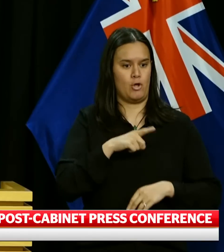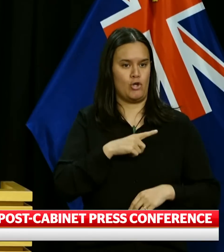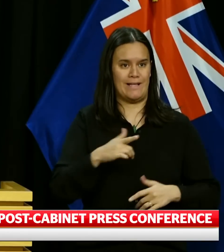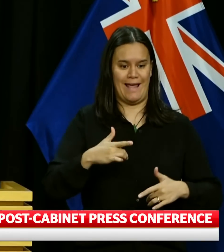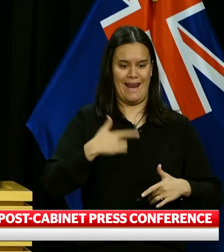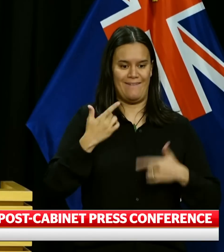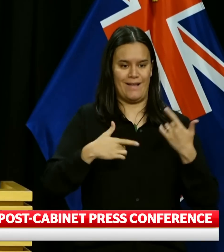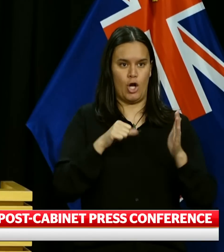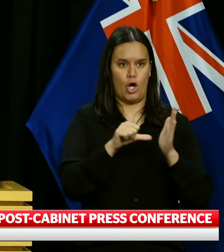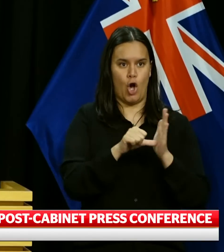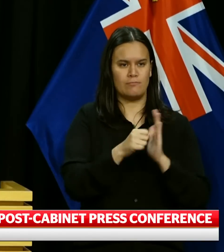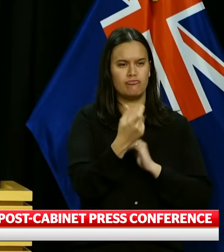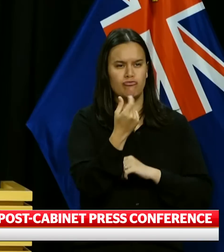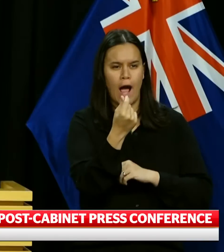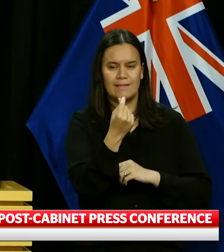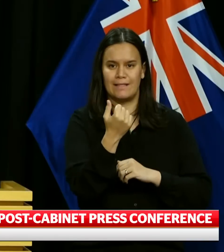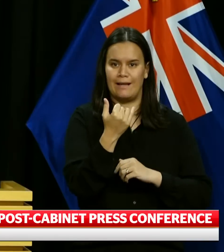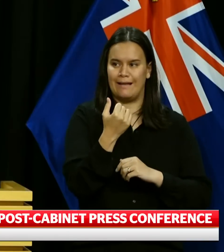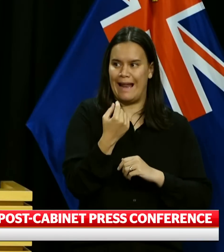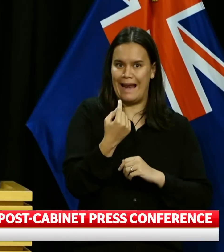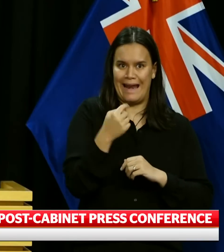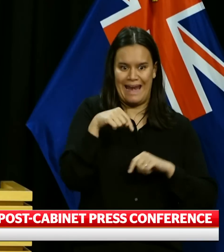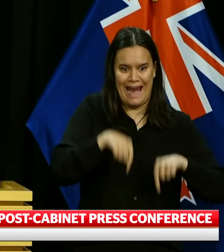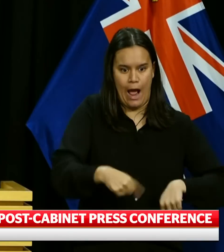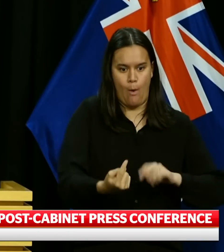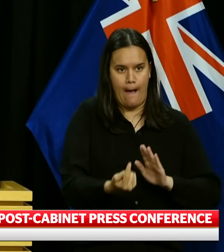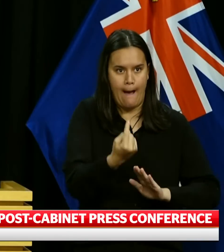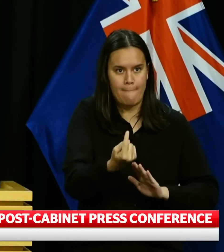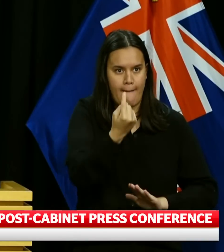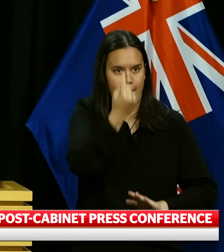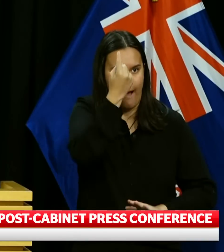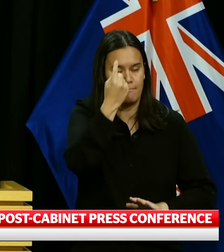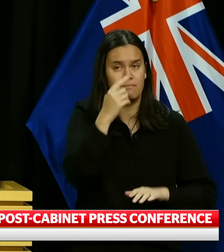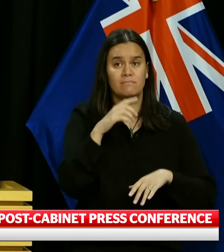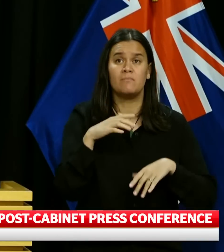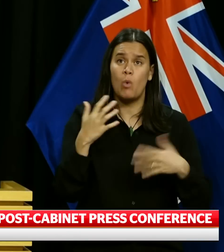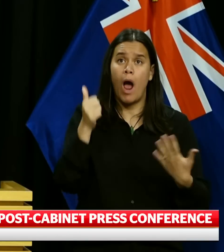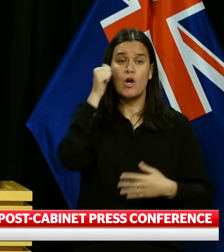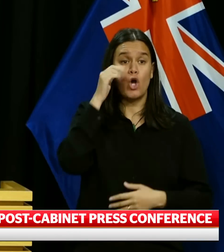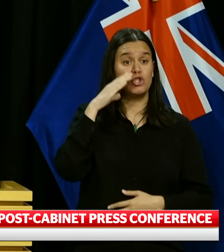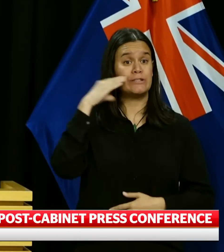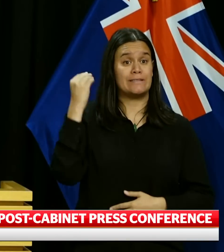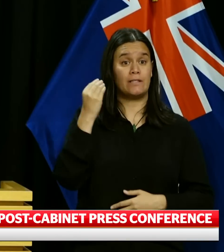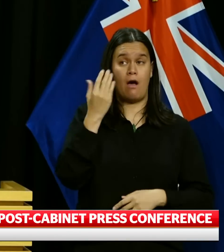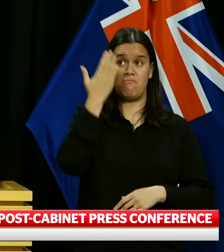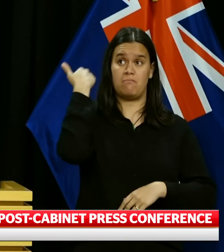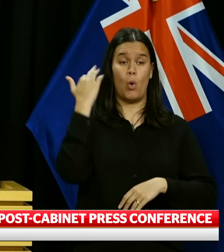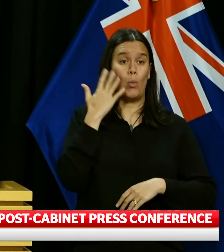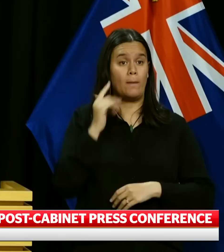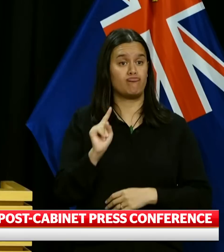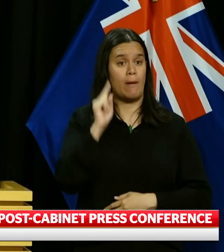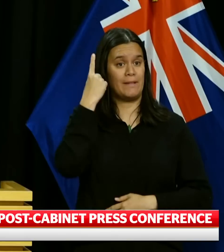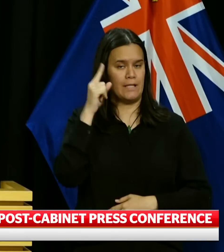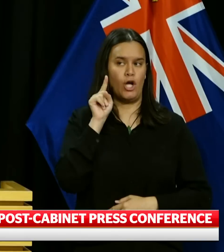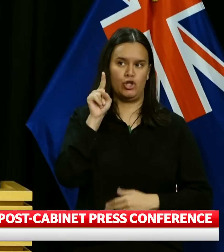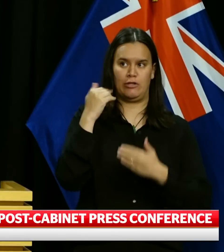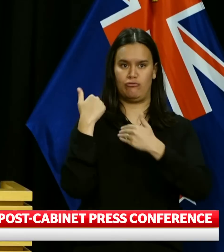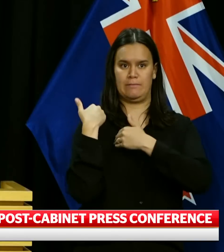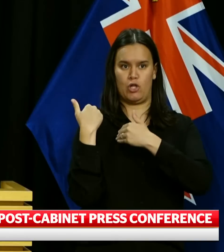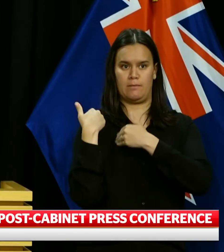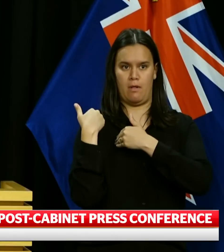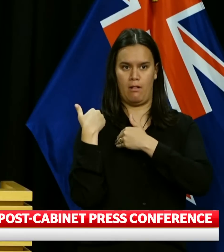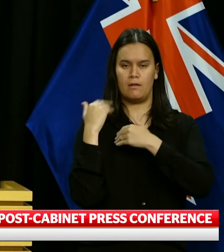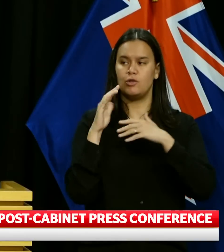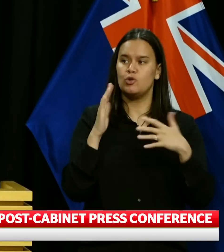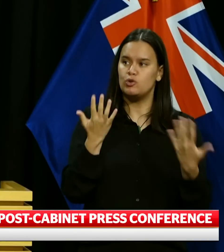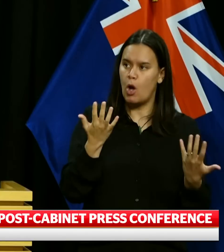biting. Under Jacinda Ardern, it was her portfolio, it was a priority. What do you make of, I guess, the legacy